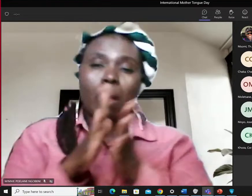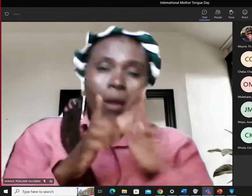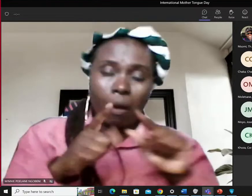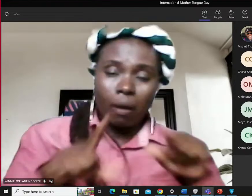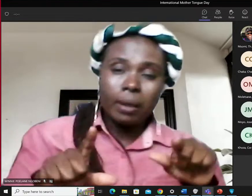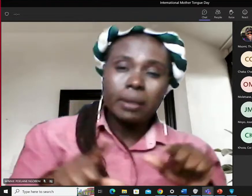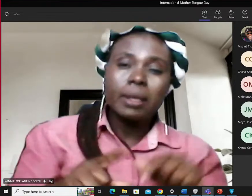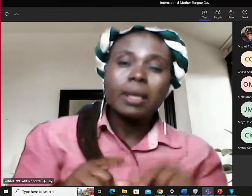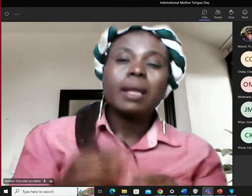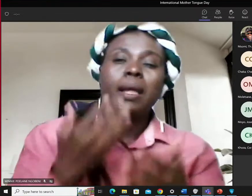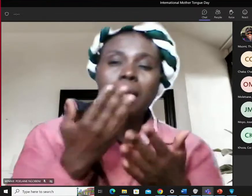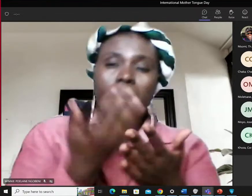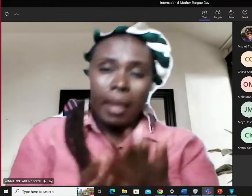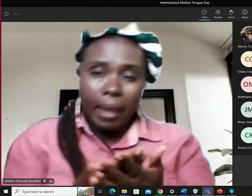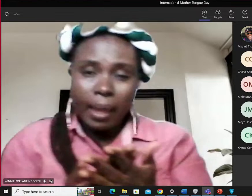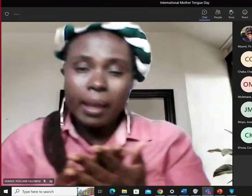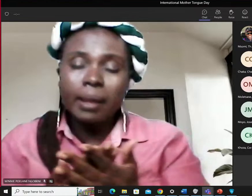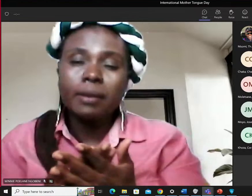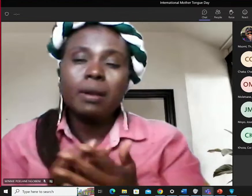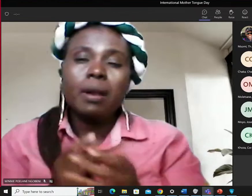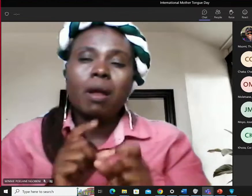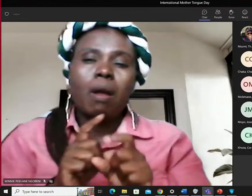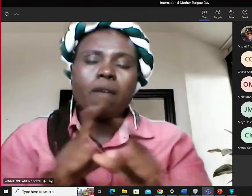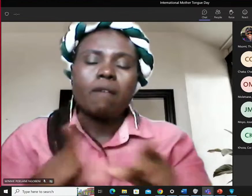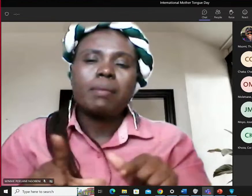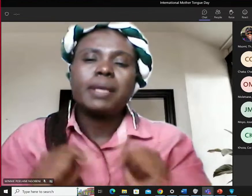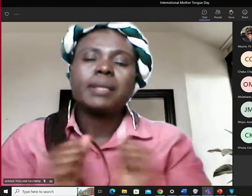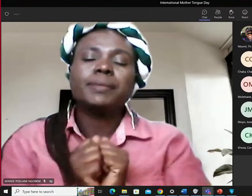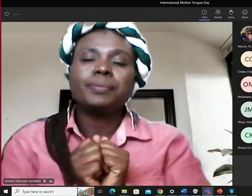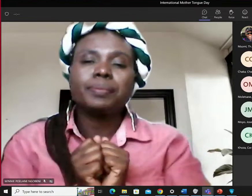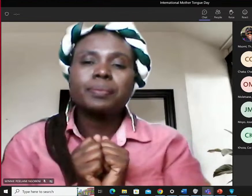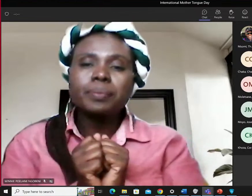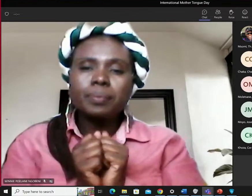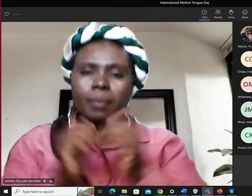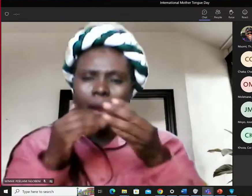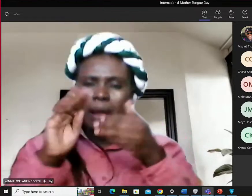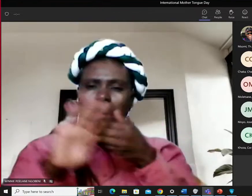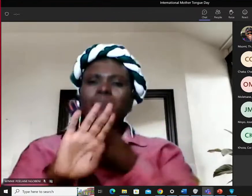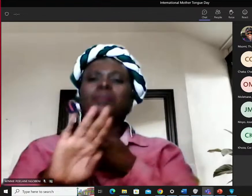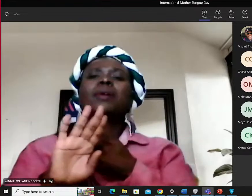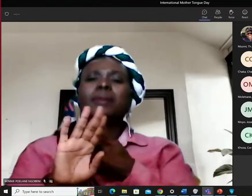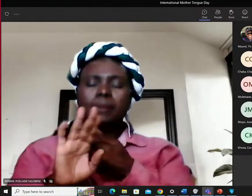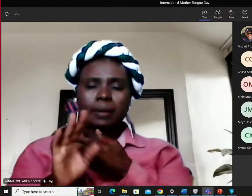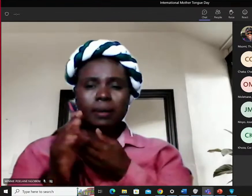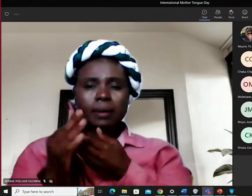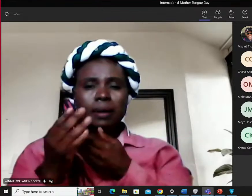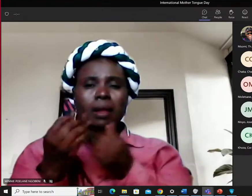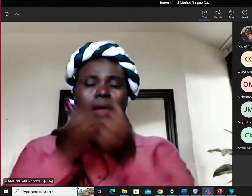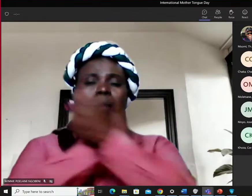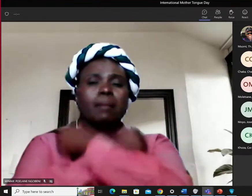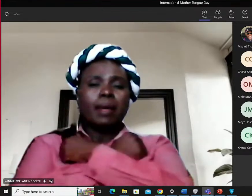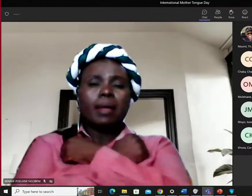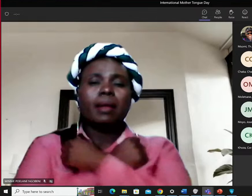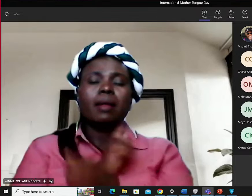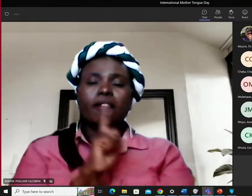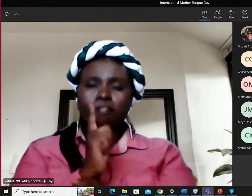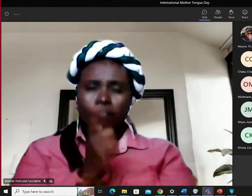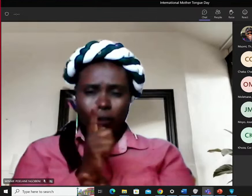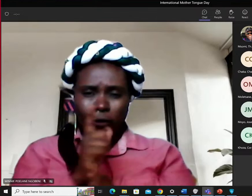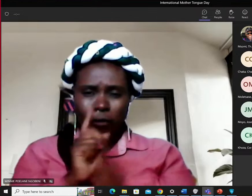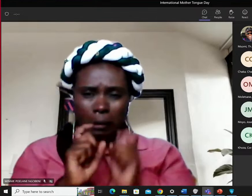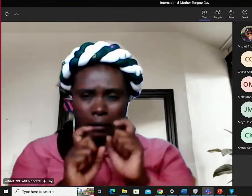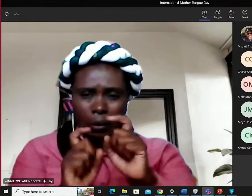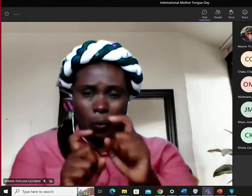visual information. It prevents hearing parents from speaking too fast. Signing breaks